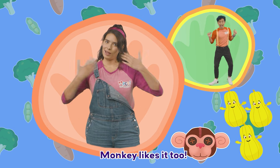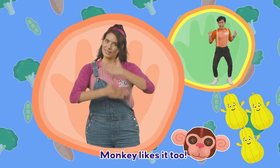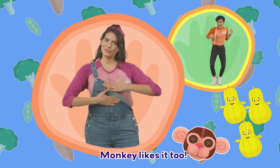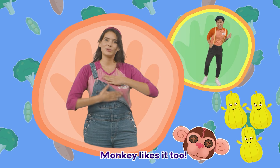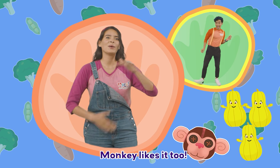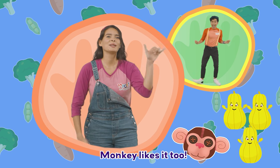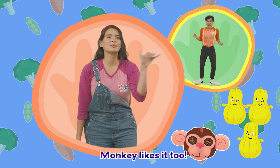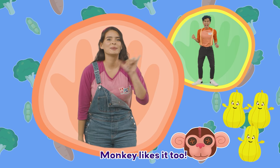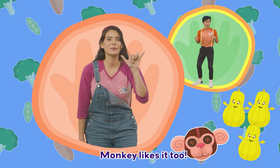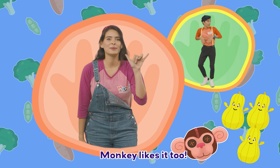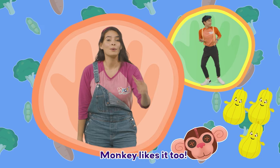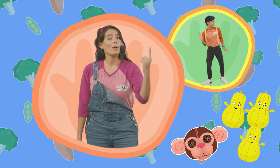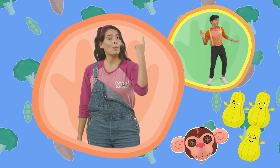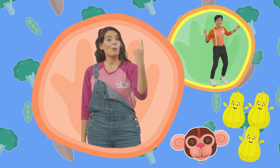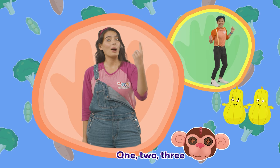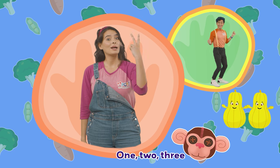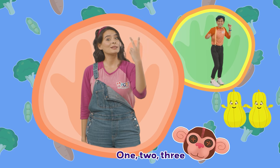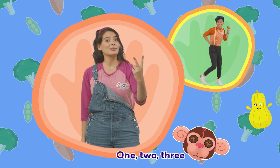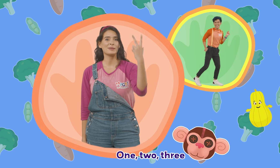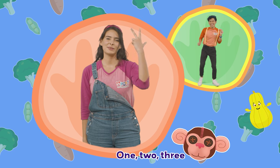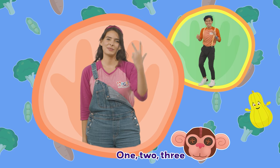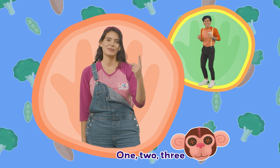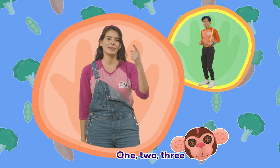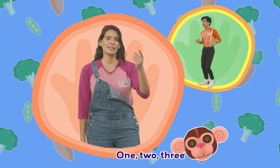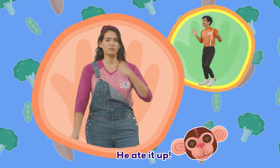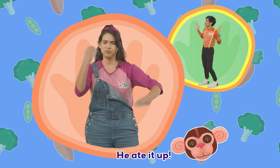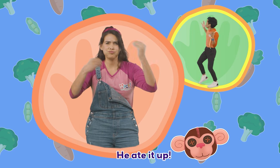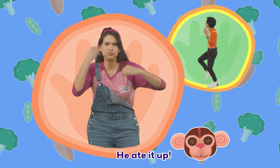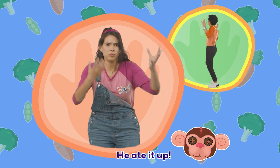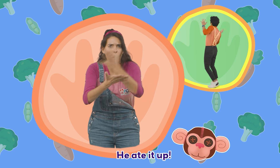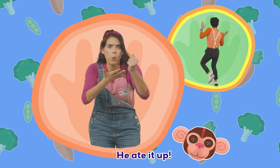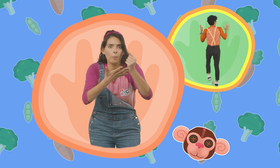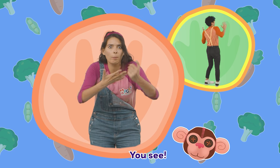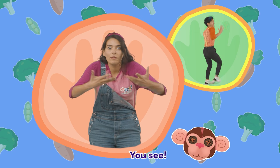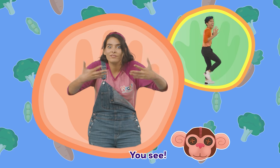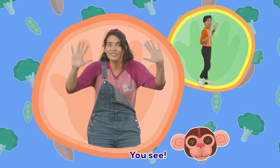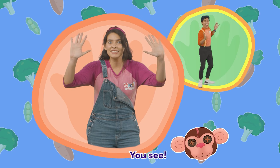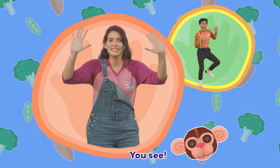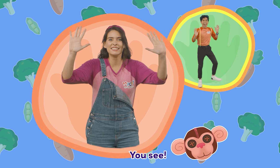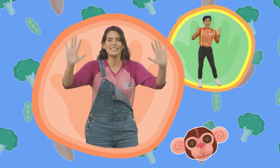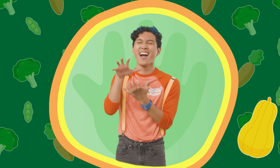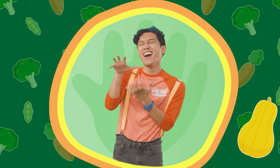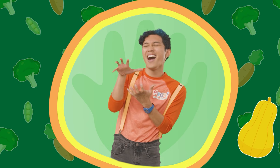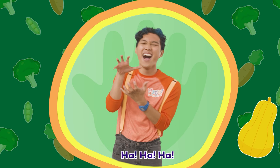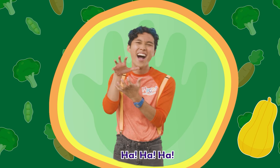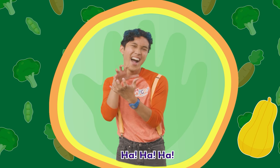monkey likes it too. 1, 2, 3, he ate it up. You see. Ha,